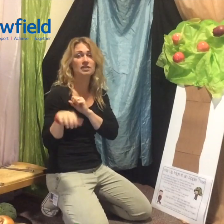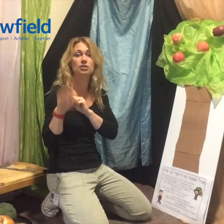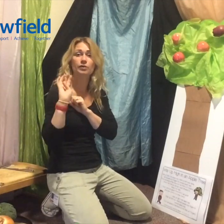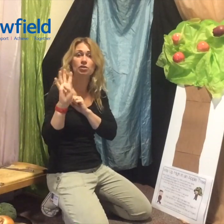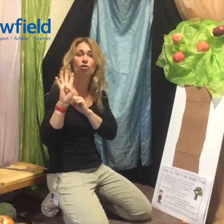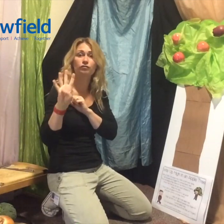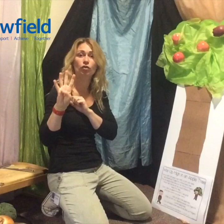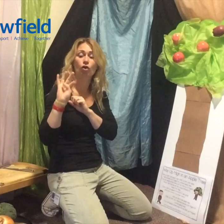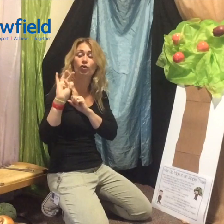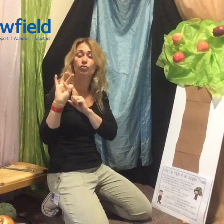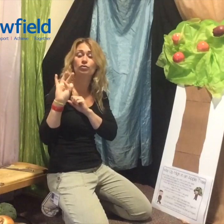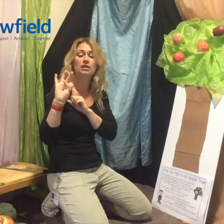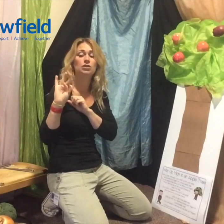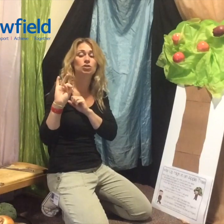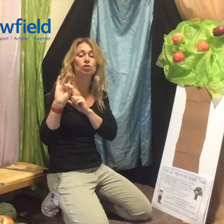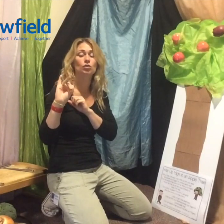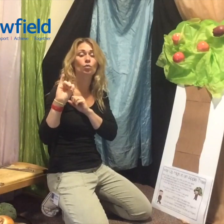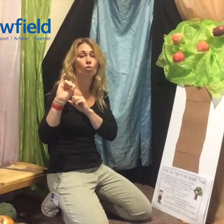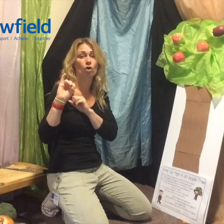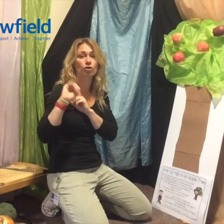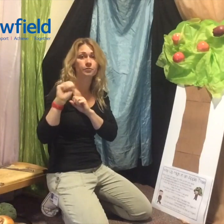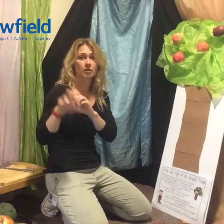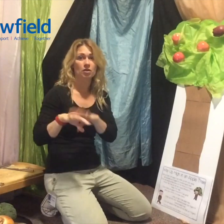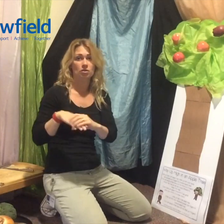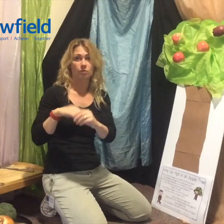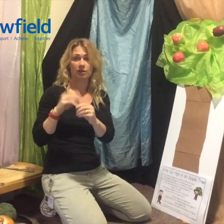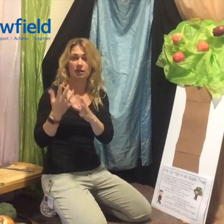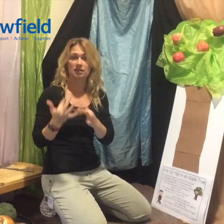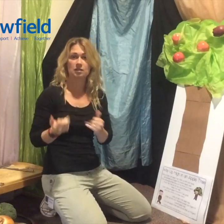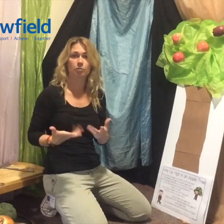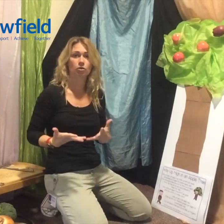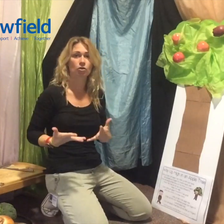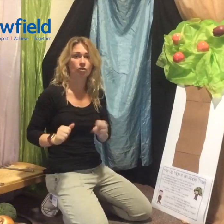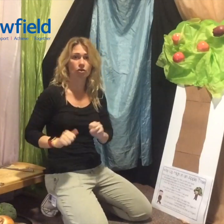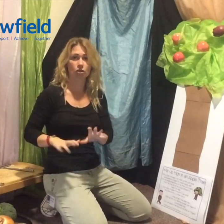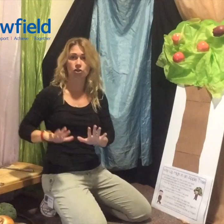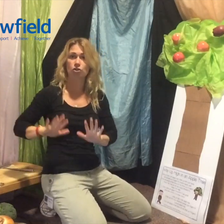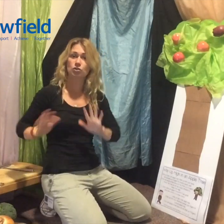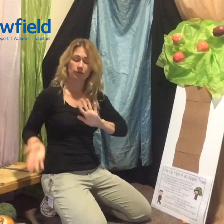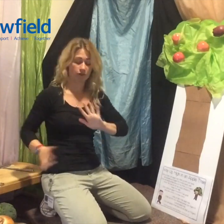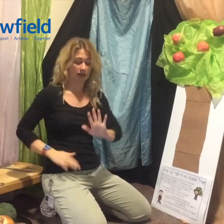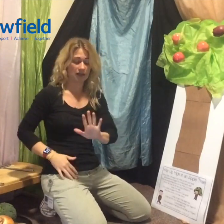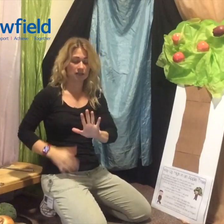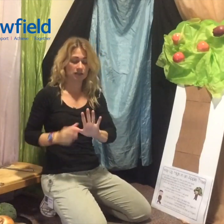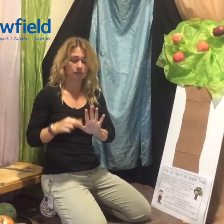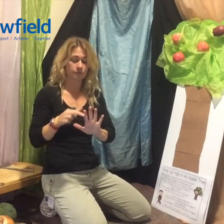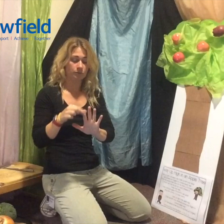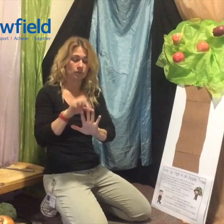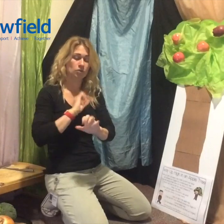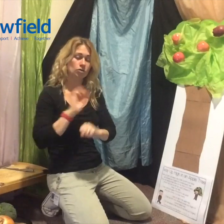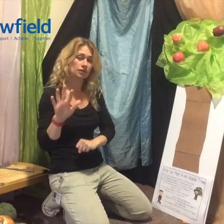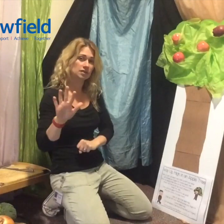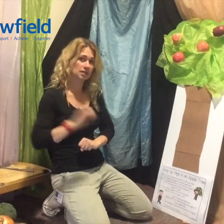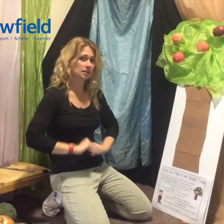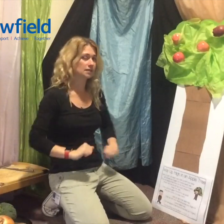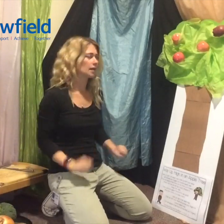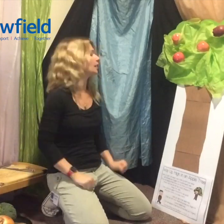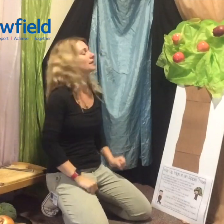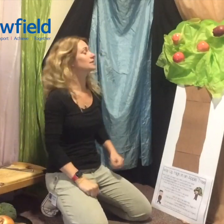it's going to go 4, 3, 2, 1. So we can explore those. You could use different hands. Don't just have to stick to the same hand.